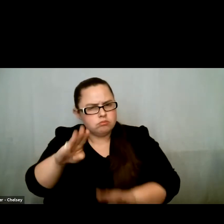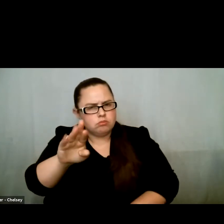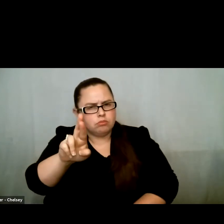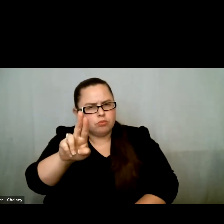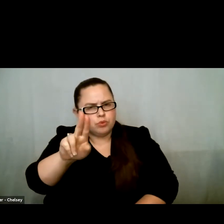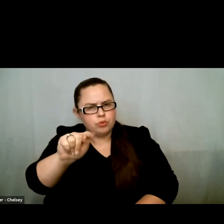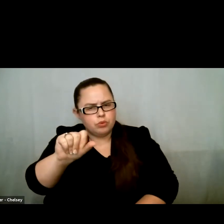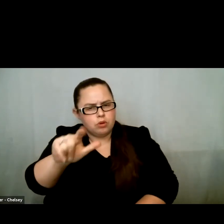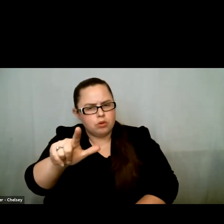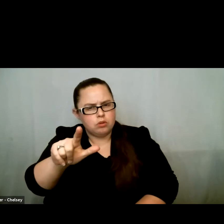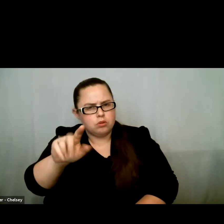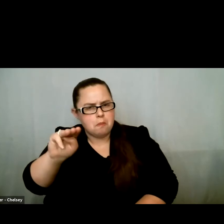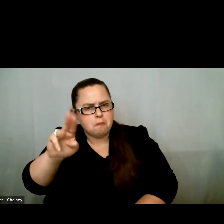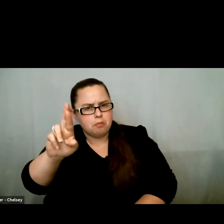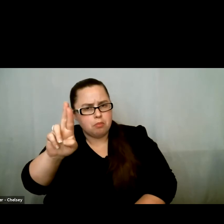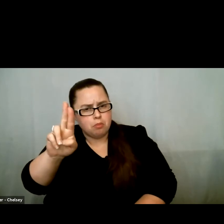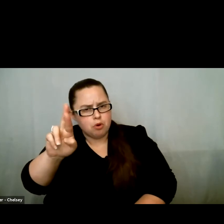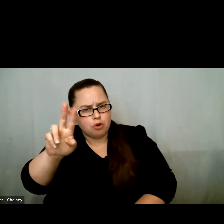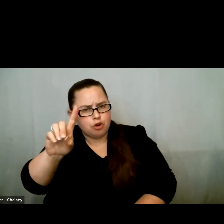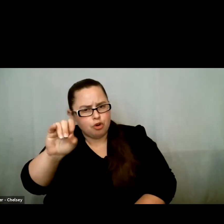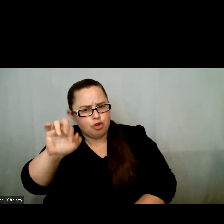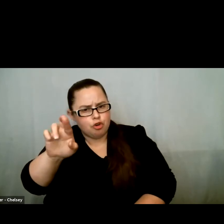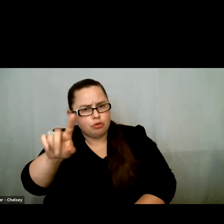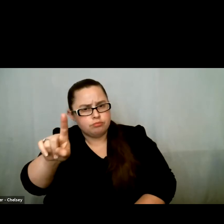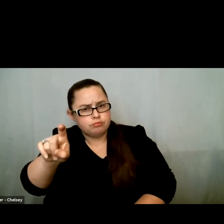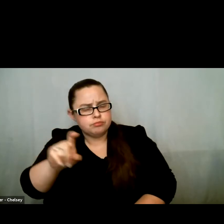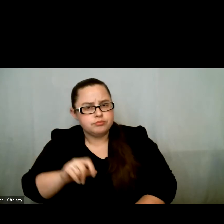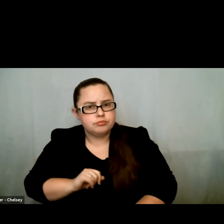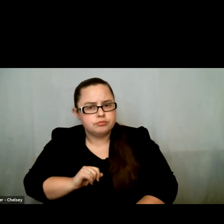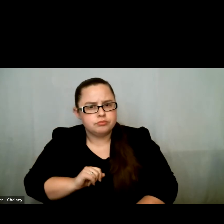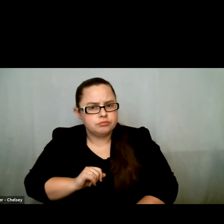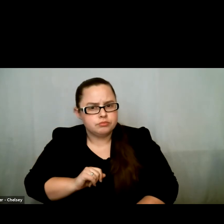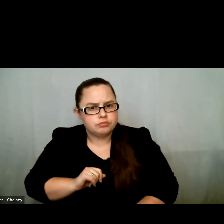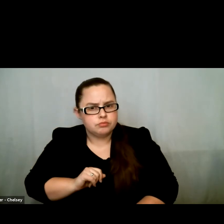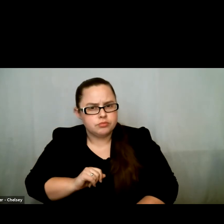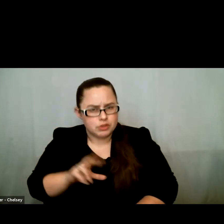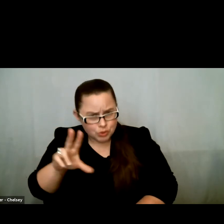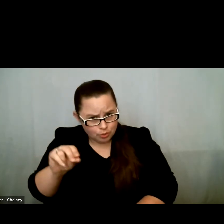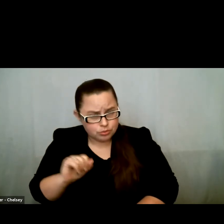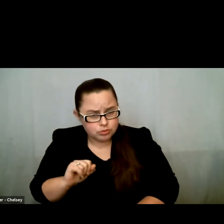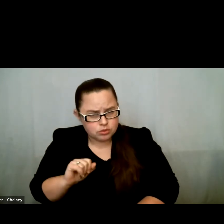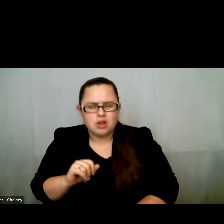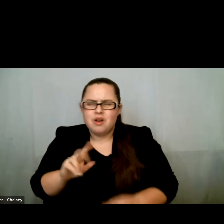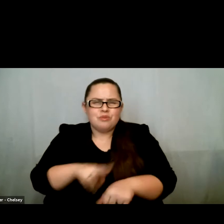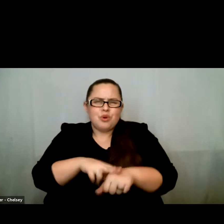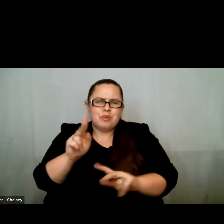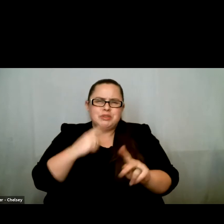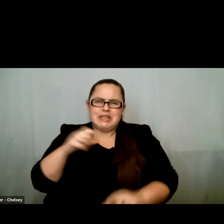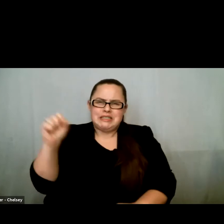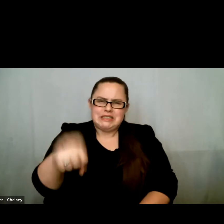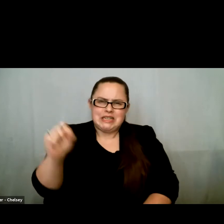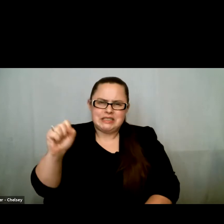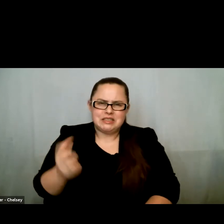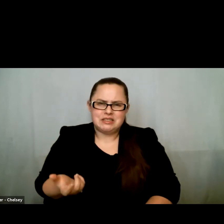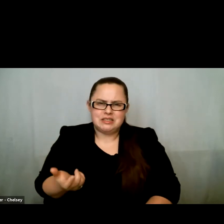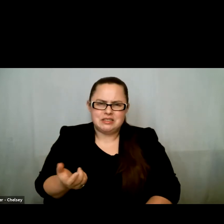You know, 100%. Everybody's gonna say, yes, it's a brutal murder. Why is it a